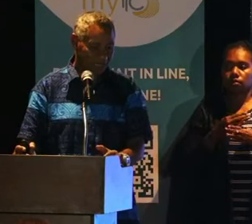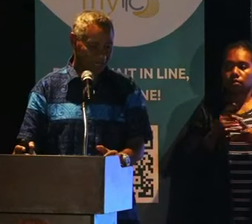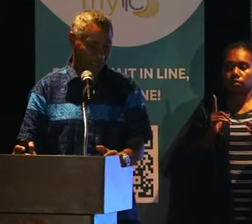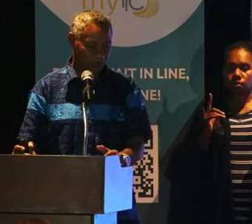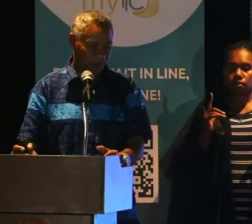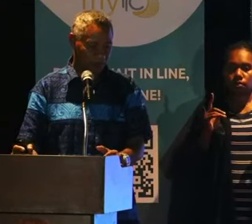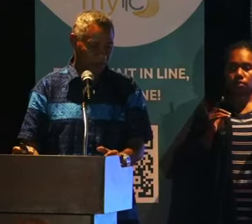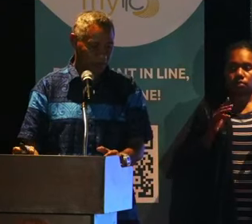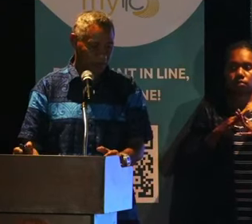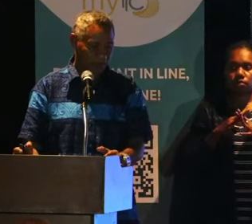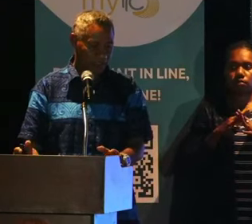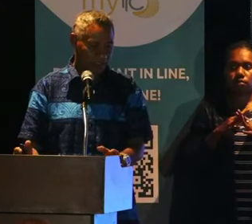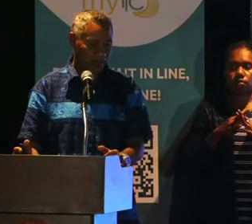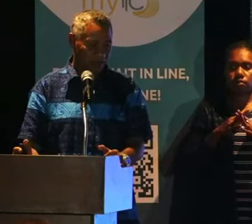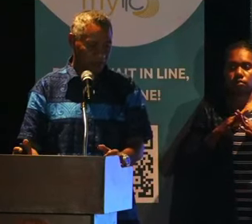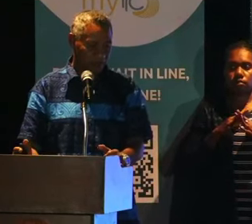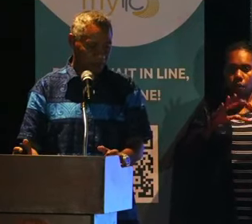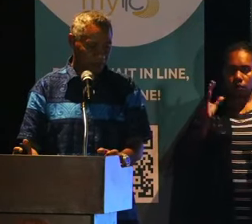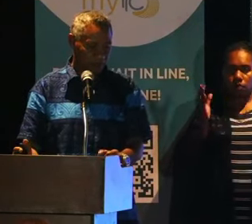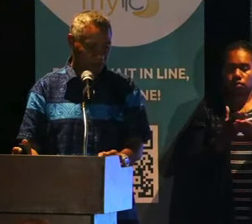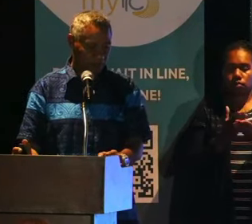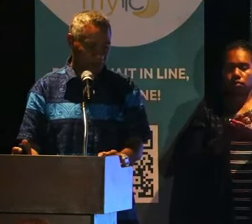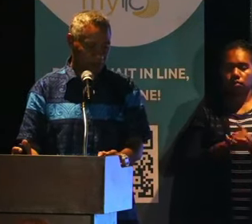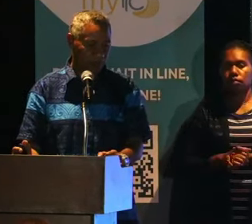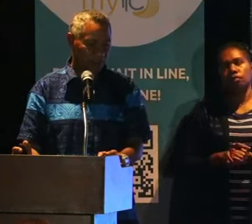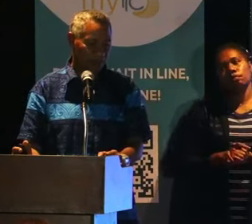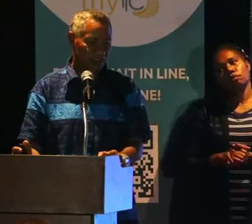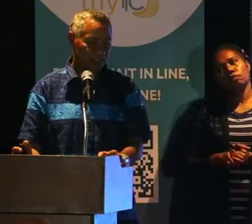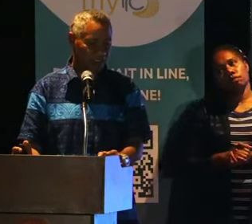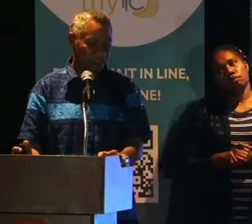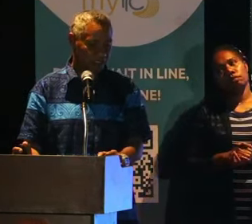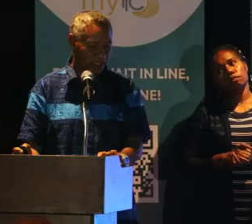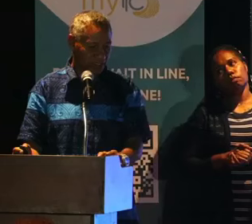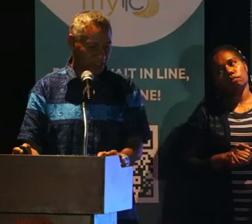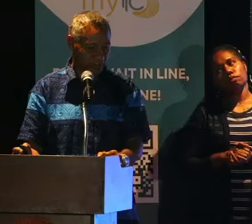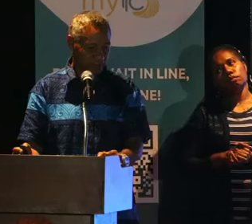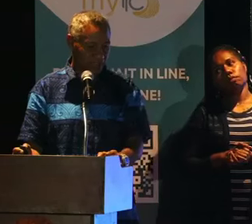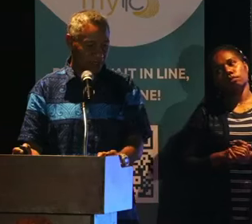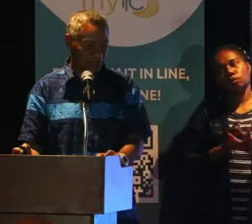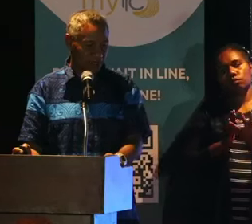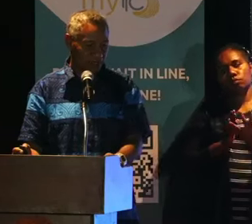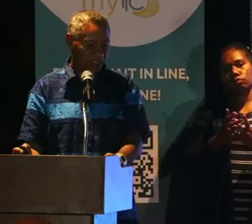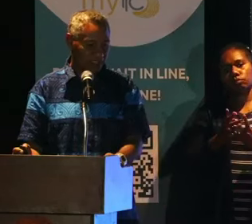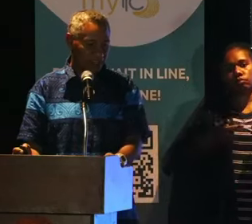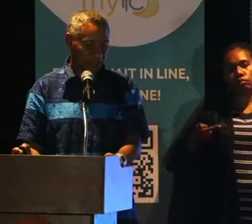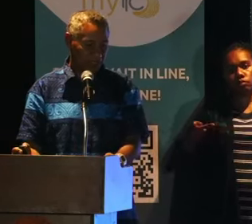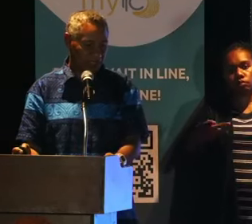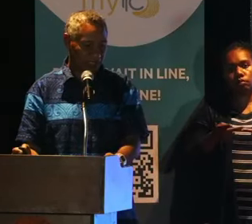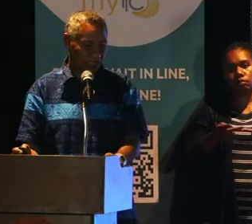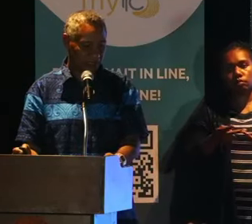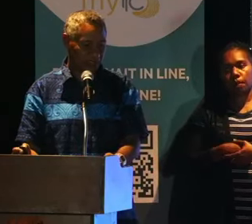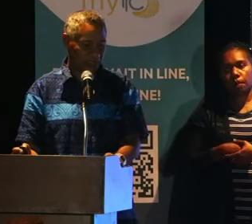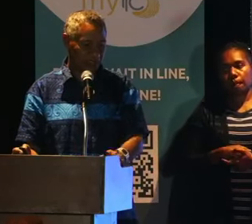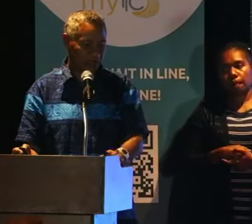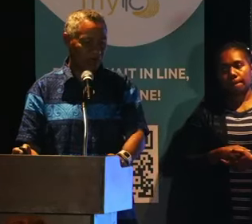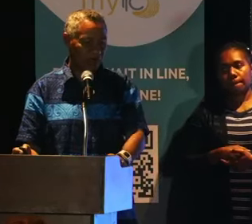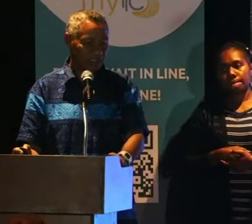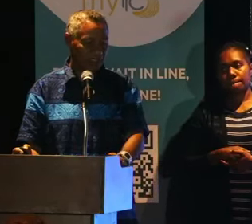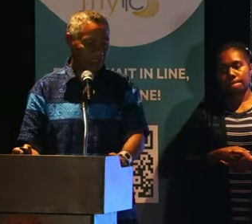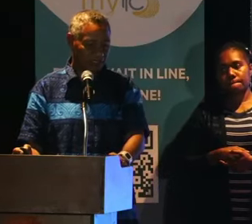work as a group. Working groups through local, provincial, national, and international operations network, concerned